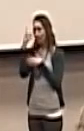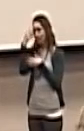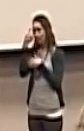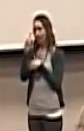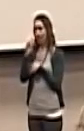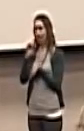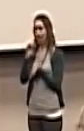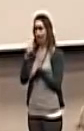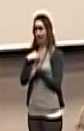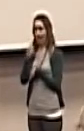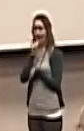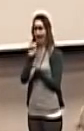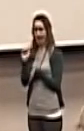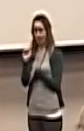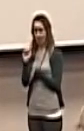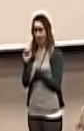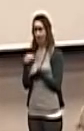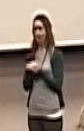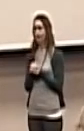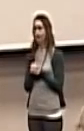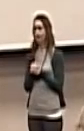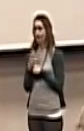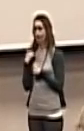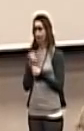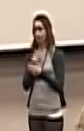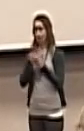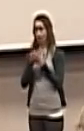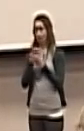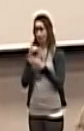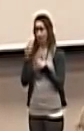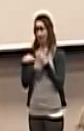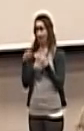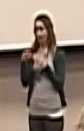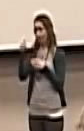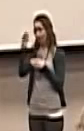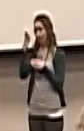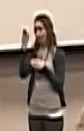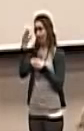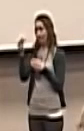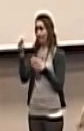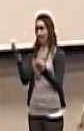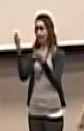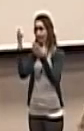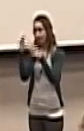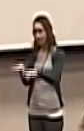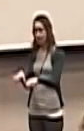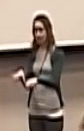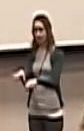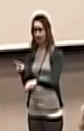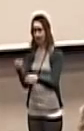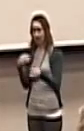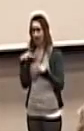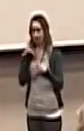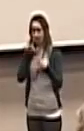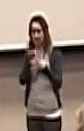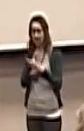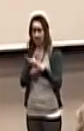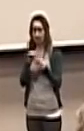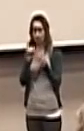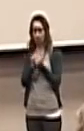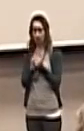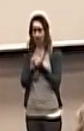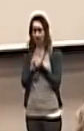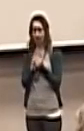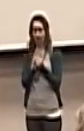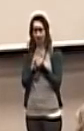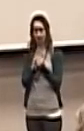Am. And here we learn of the God of covenant, the God who had a relationship with the